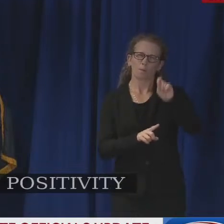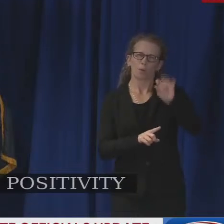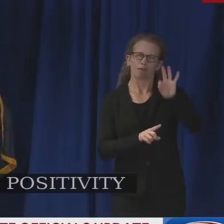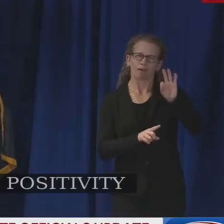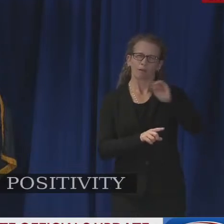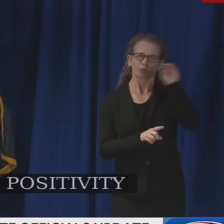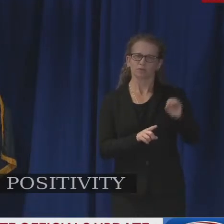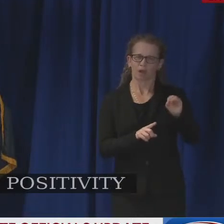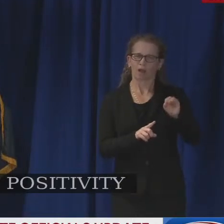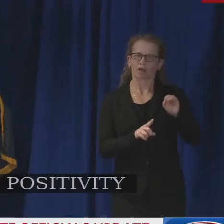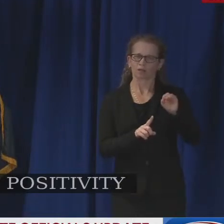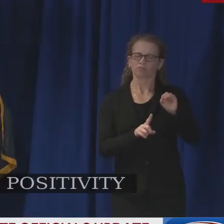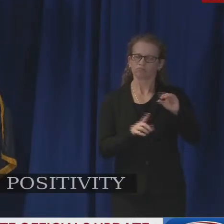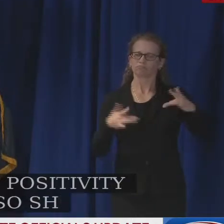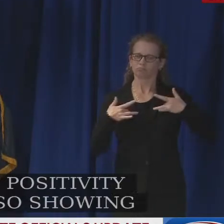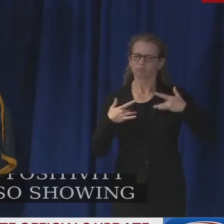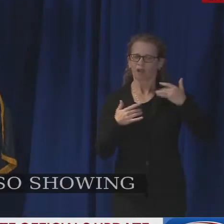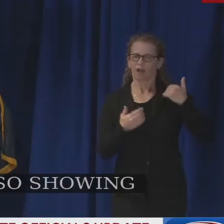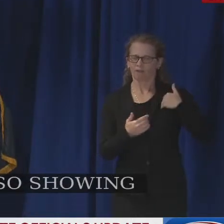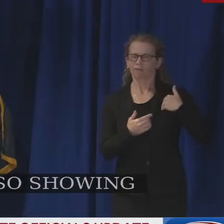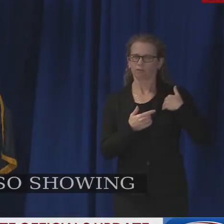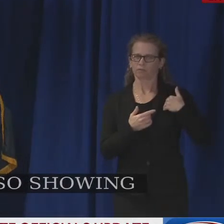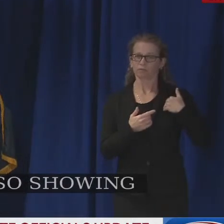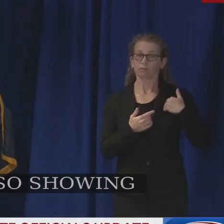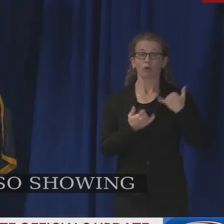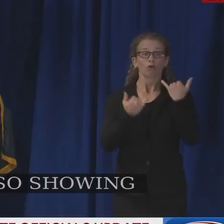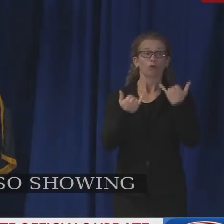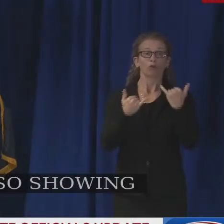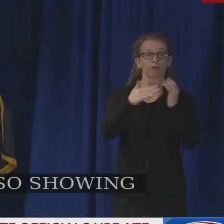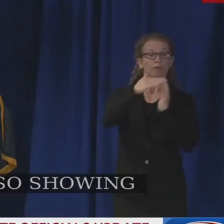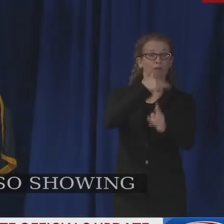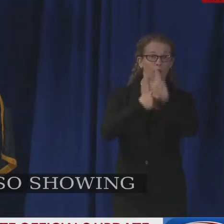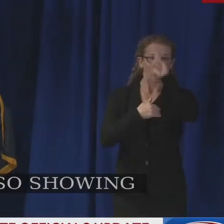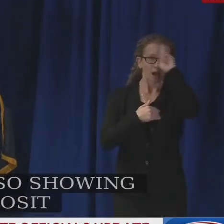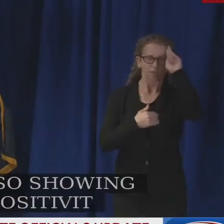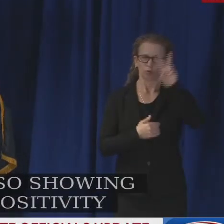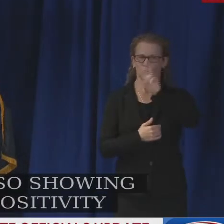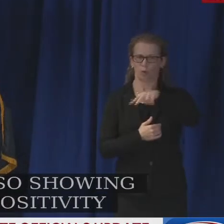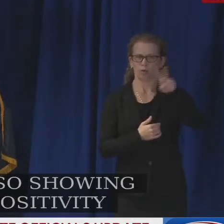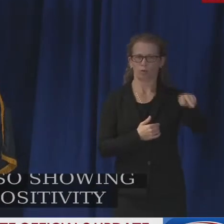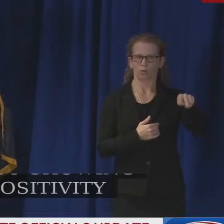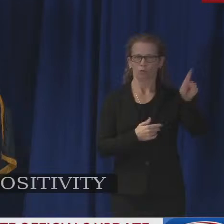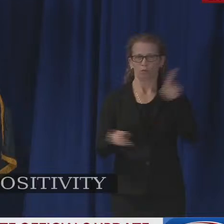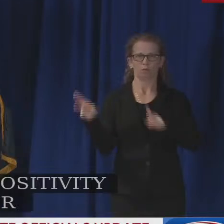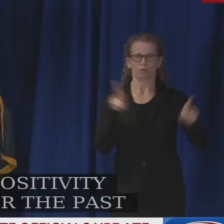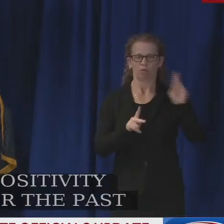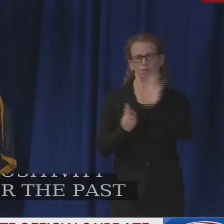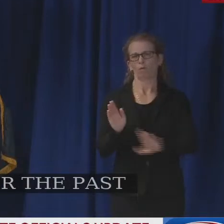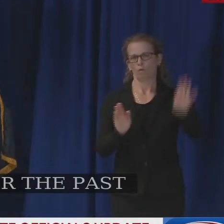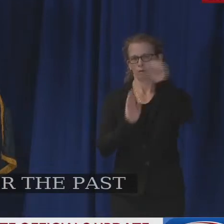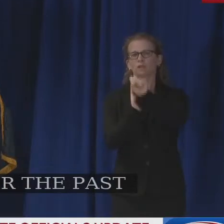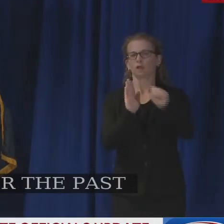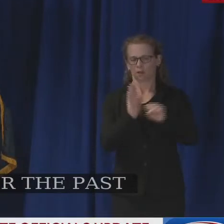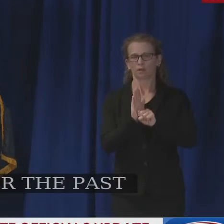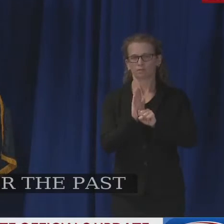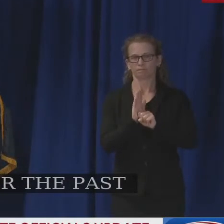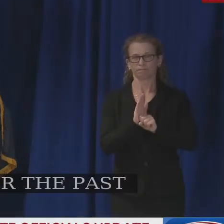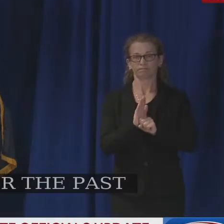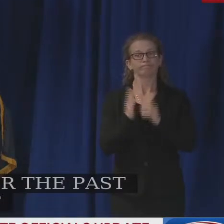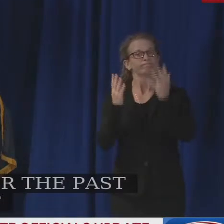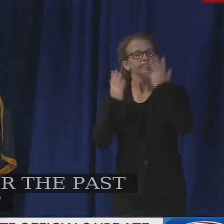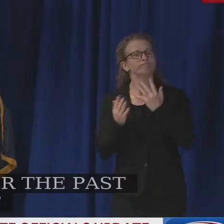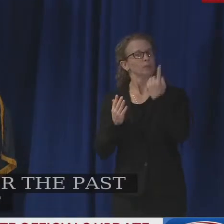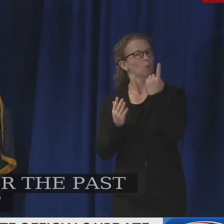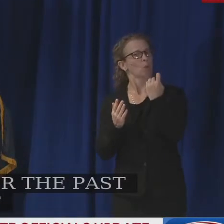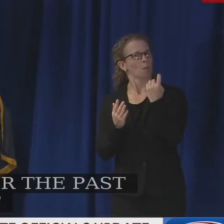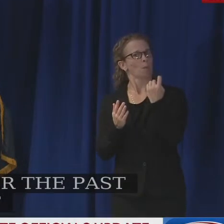over the last week, and we are currently at 22 people hospitalized statewide with COVID-19. Unfortunately, there's one